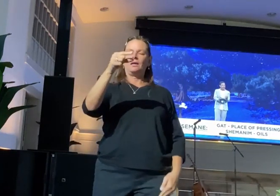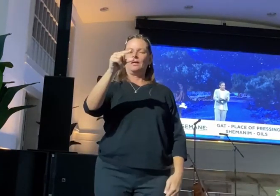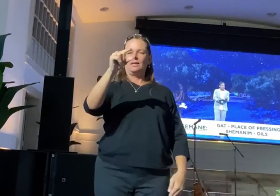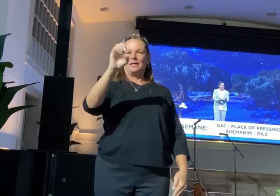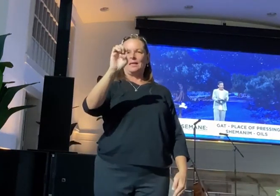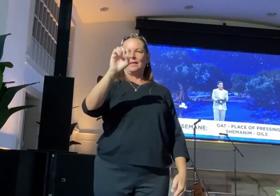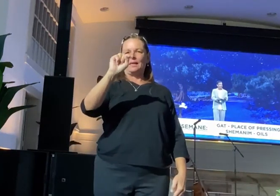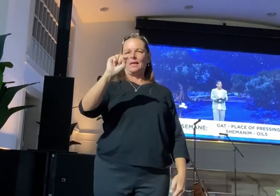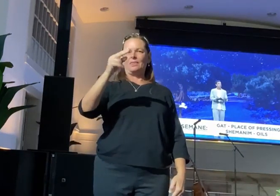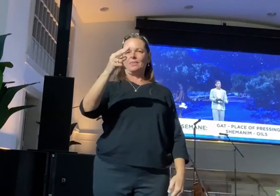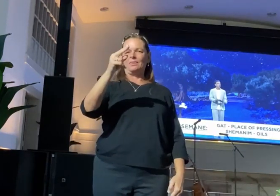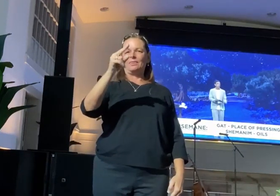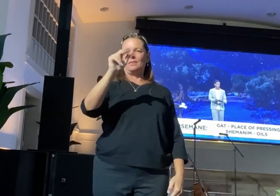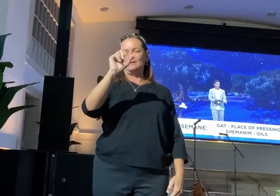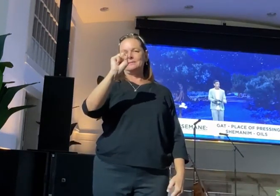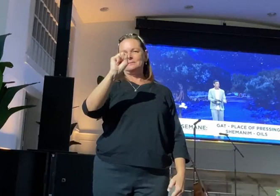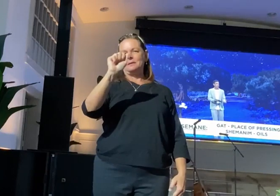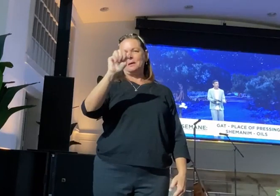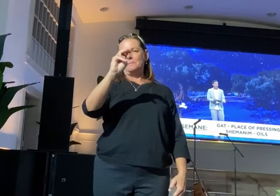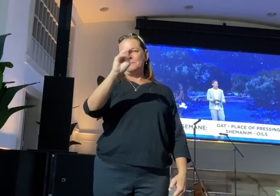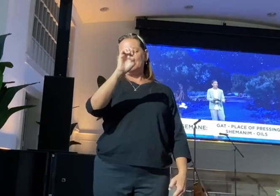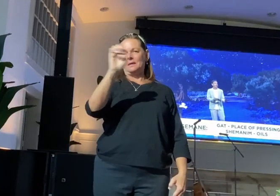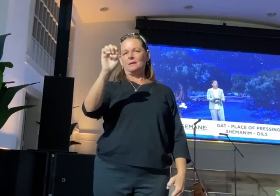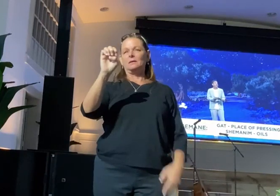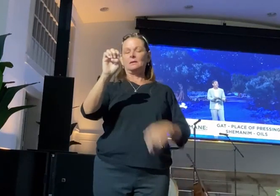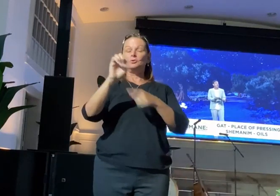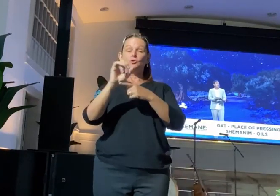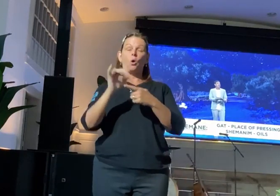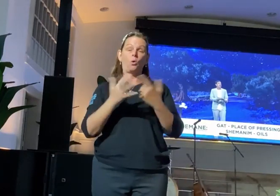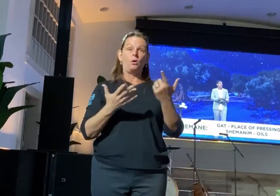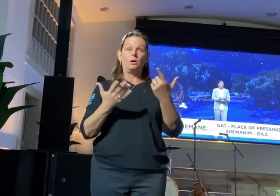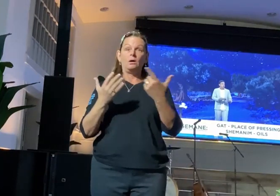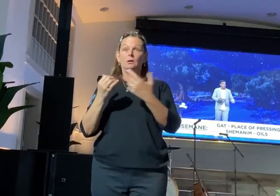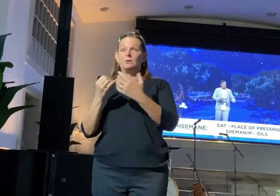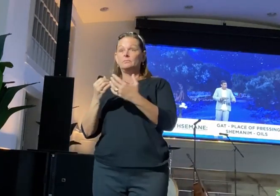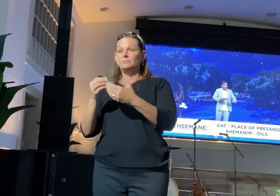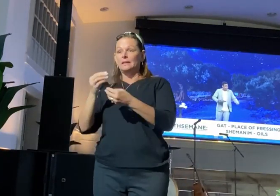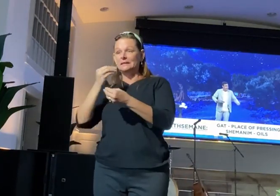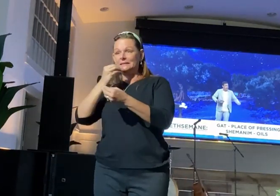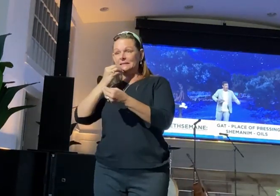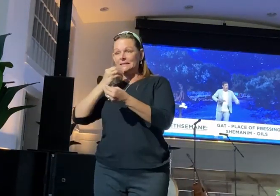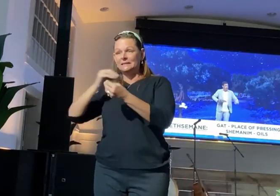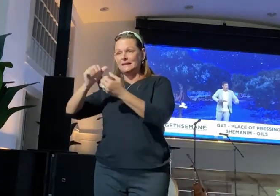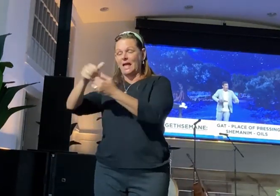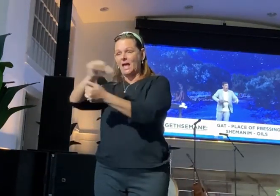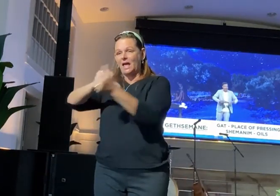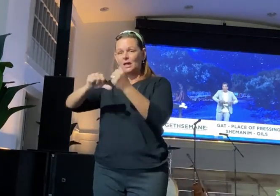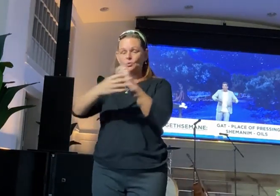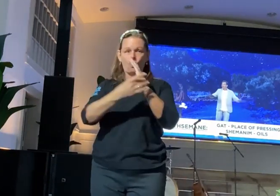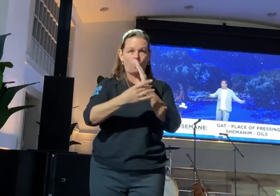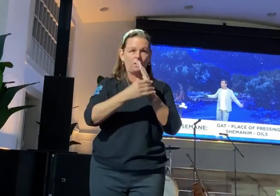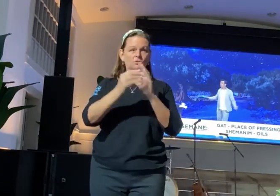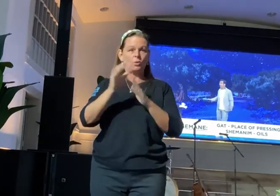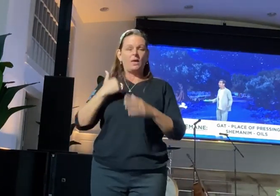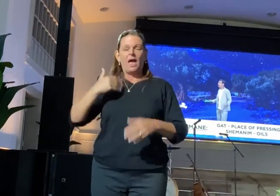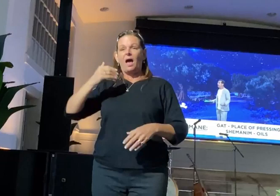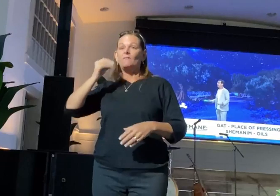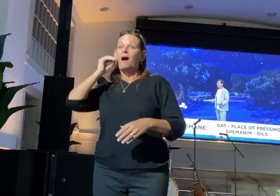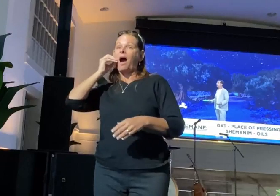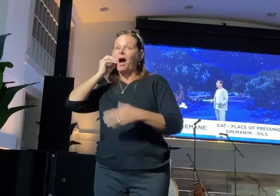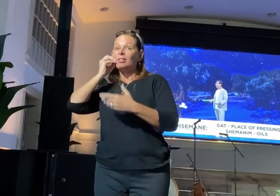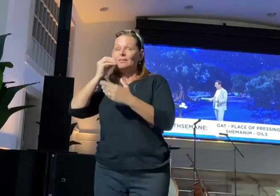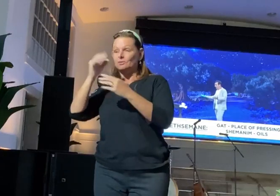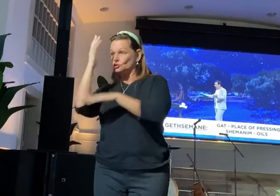and shemanim, which means oil. And so in the Garden of Gethsemane, there are olive trees